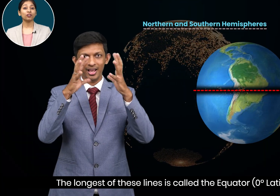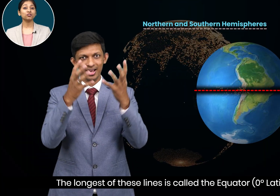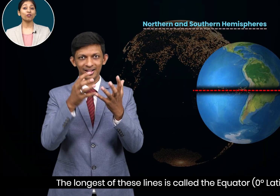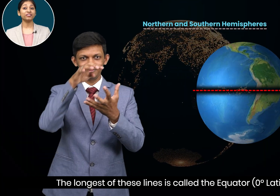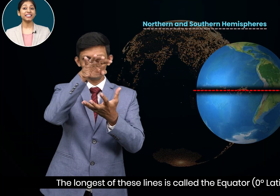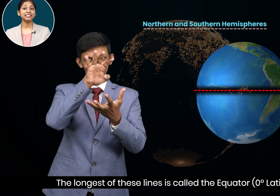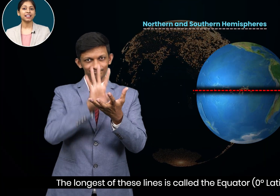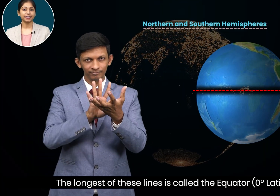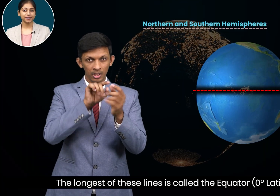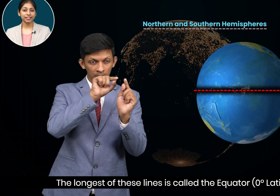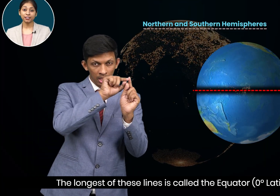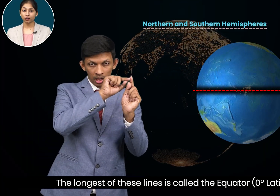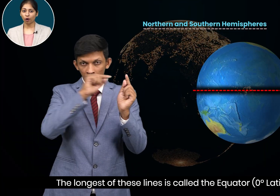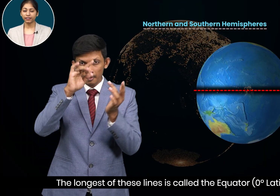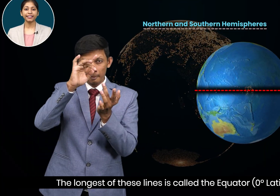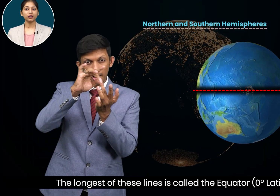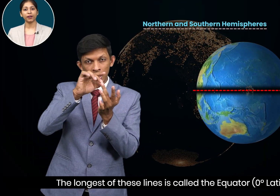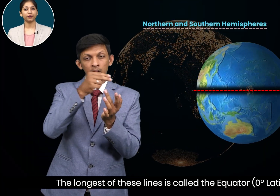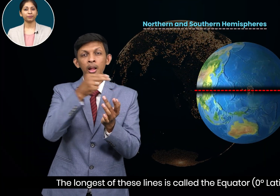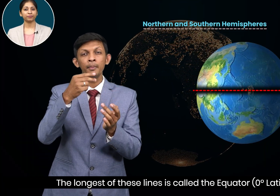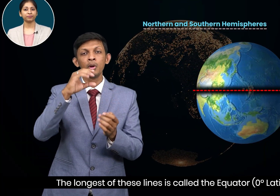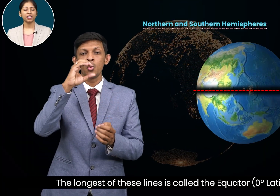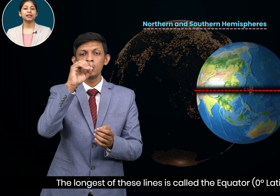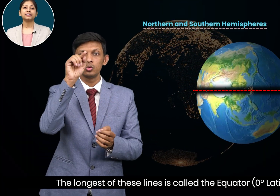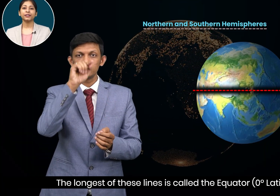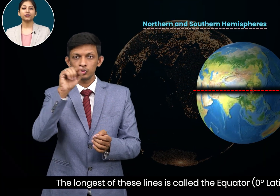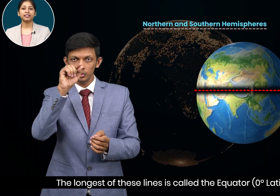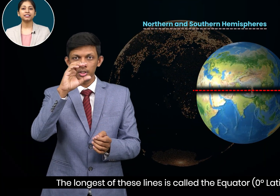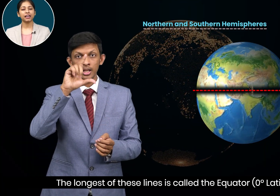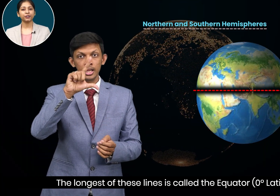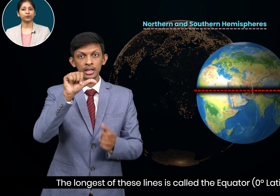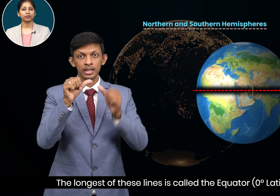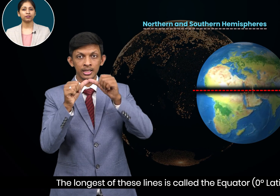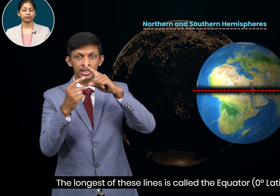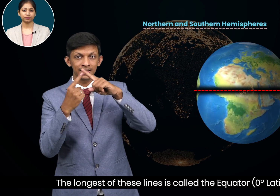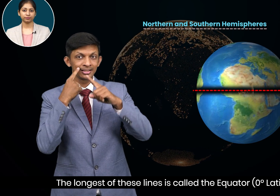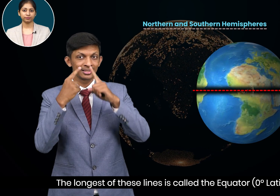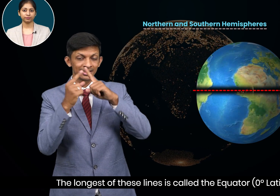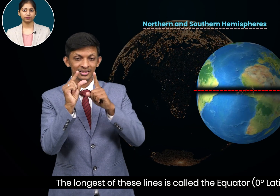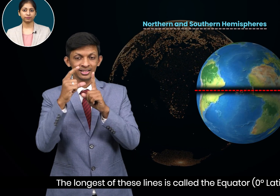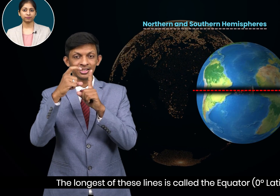The longest of these lines is called the equator, 0 degrees latitude.